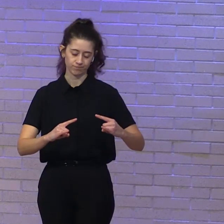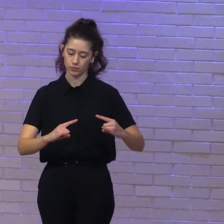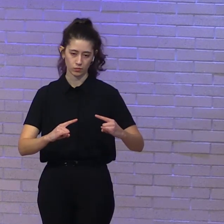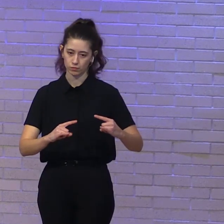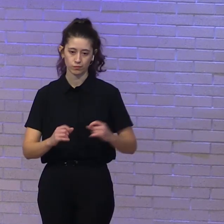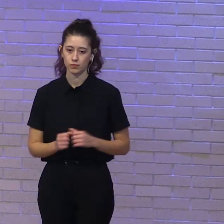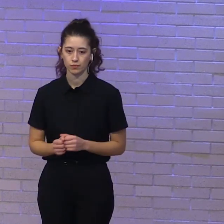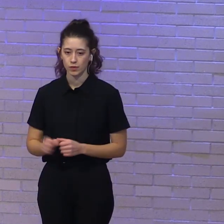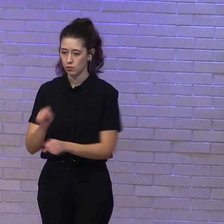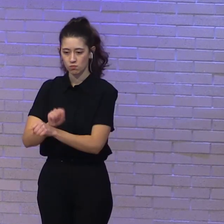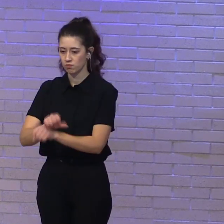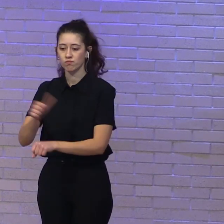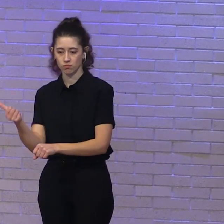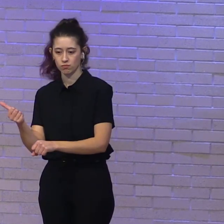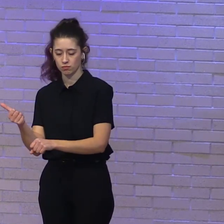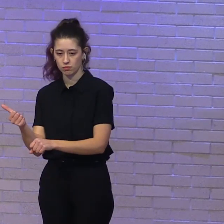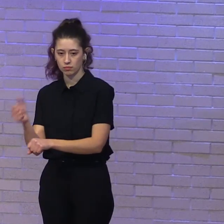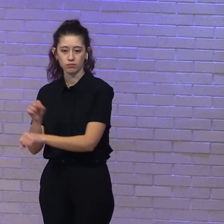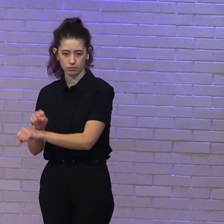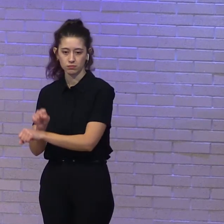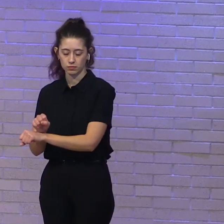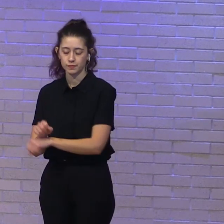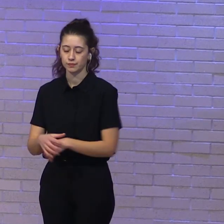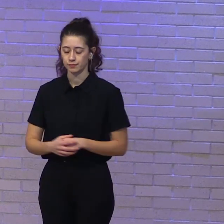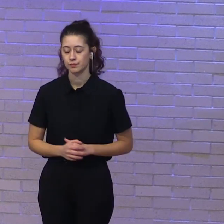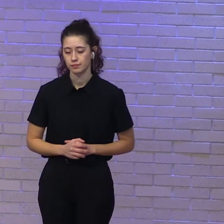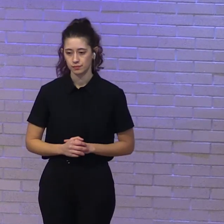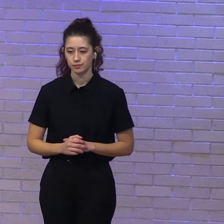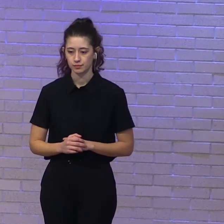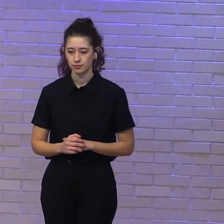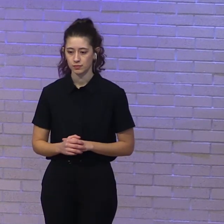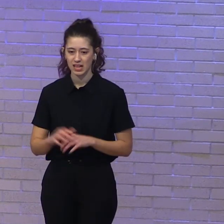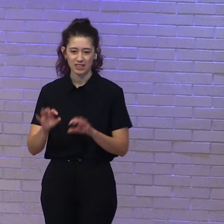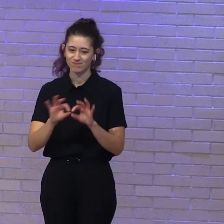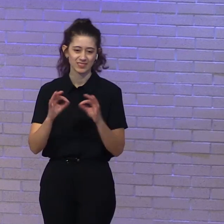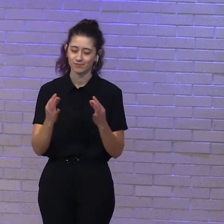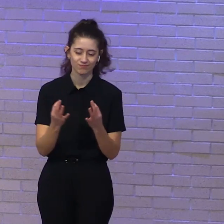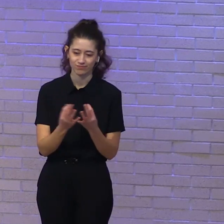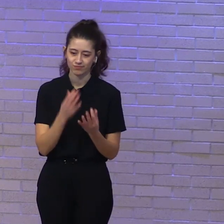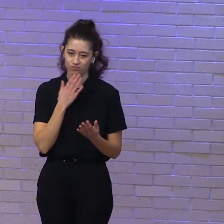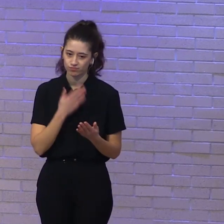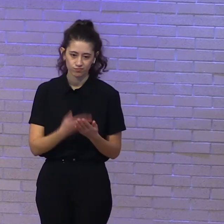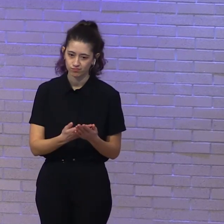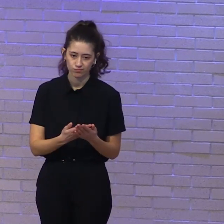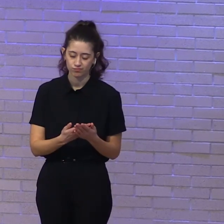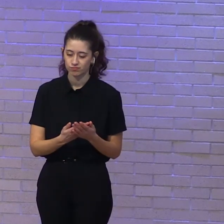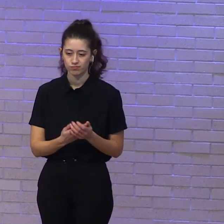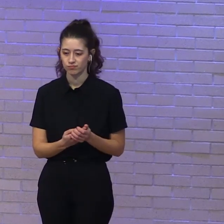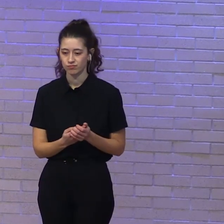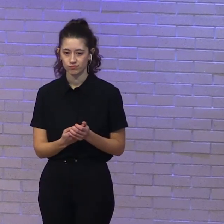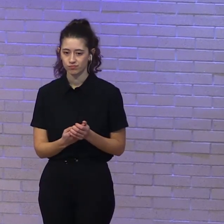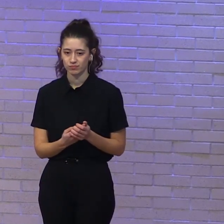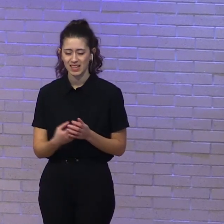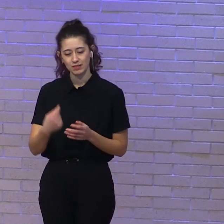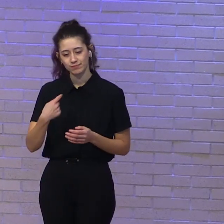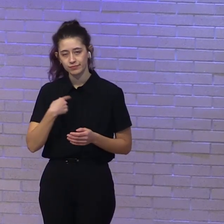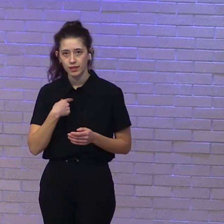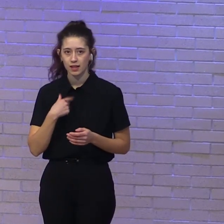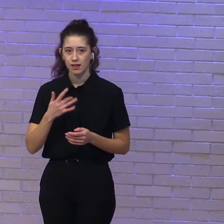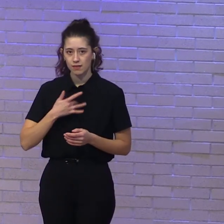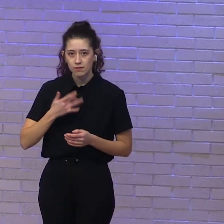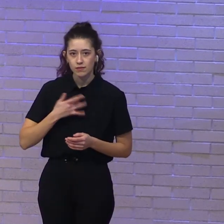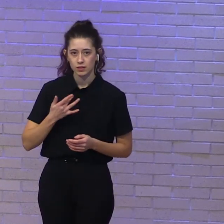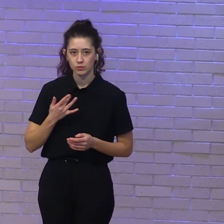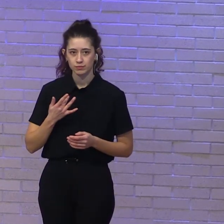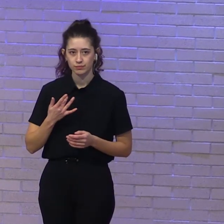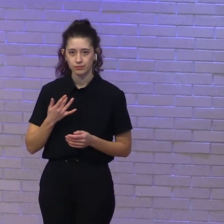that she didn't feel properly supported by. And so I felt a sense of responsibility, I think,